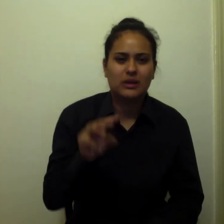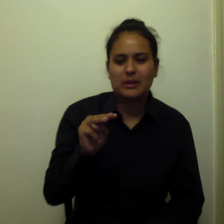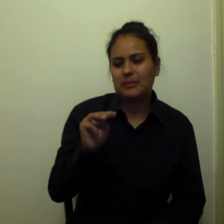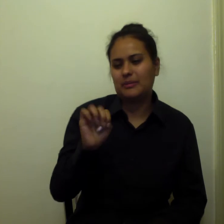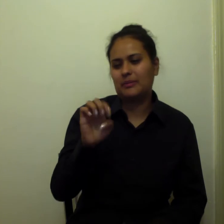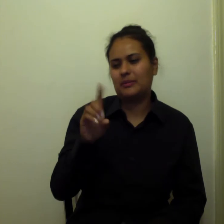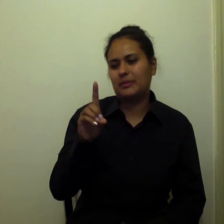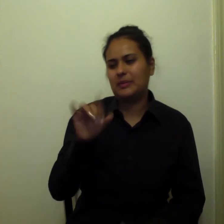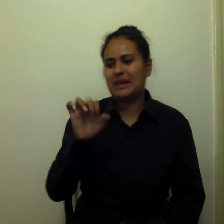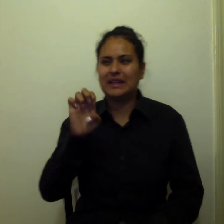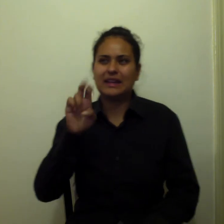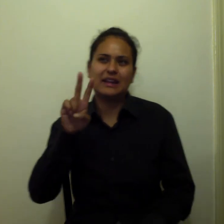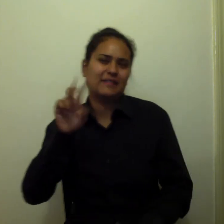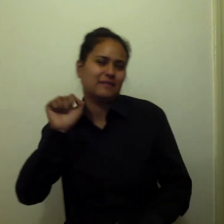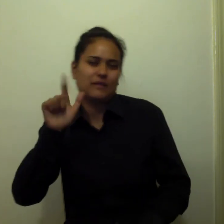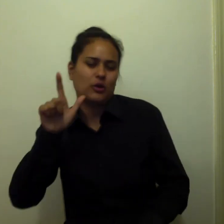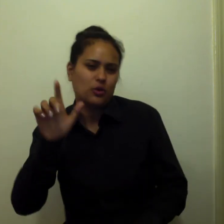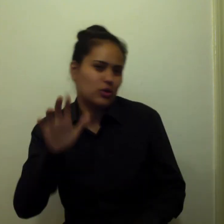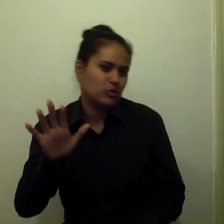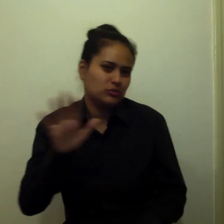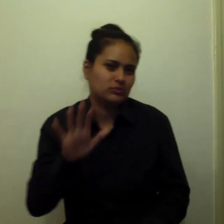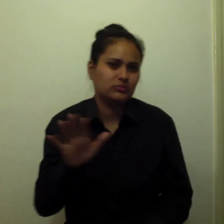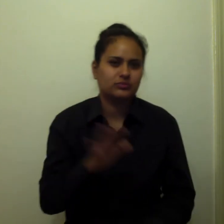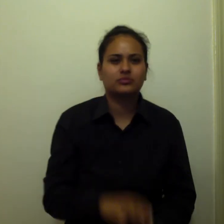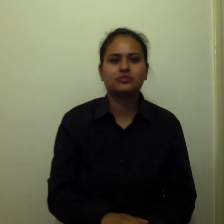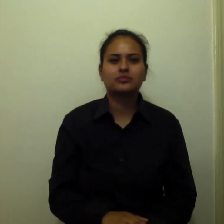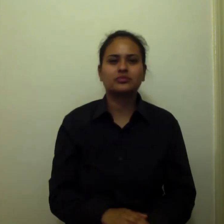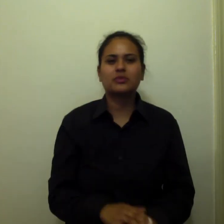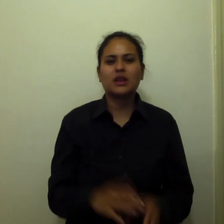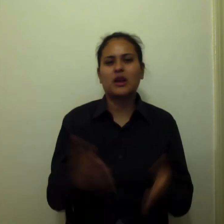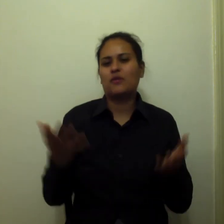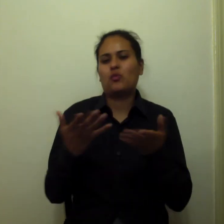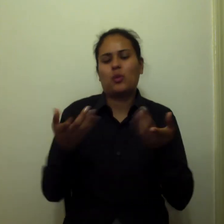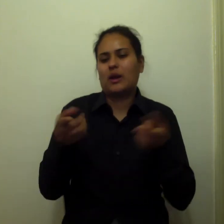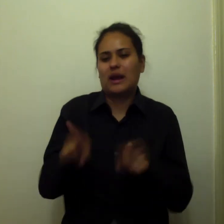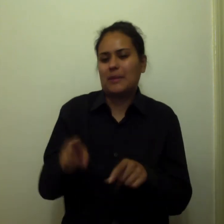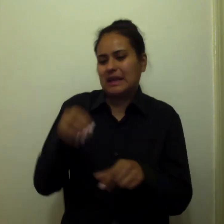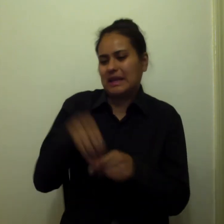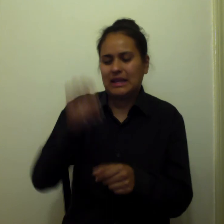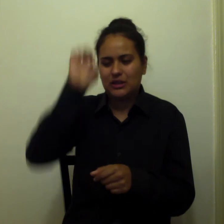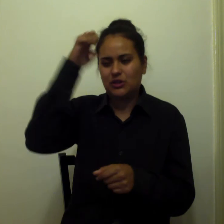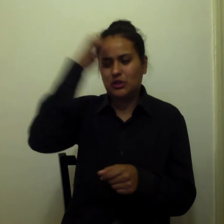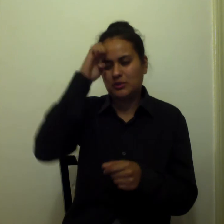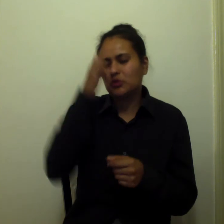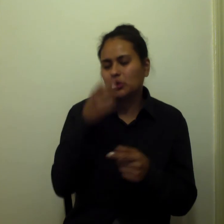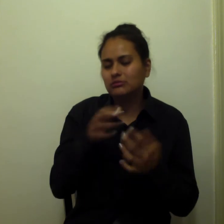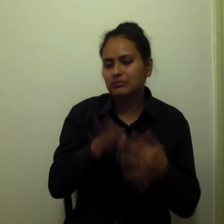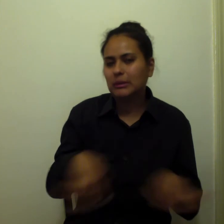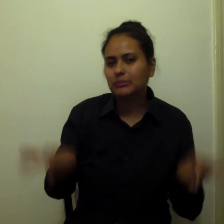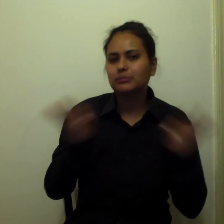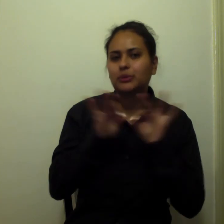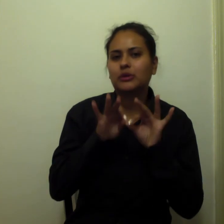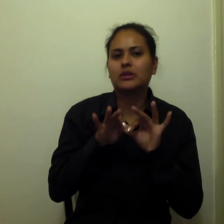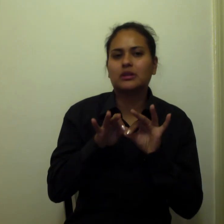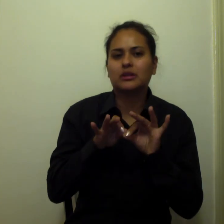Islam in the Near East and Africa, what happened in Europe, obviously very important. And then also my favourites, the Vikings. kings.